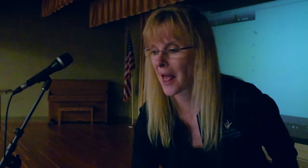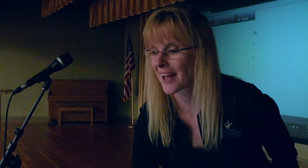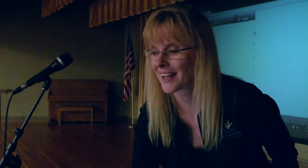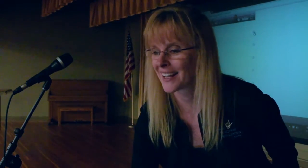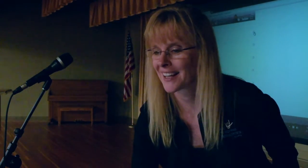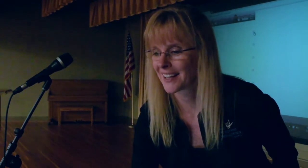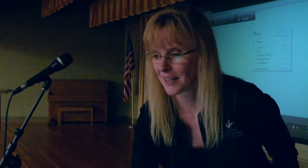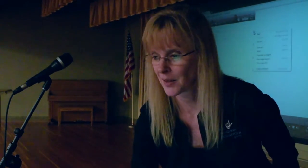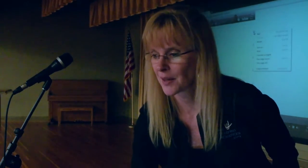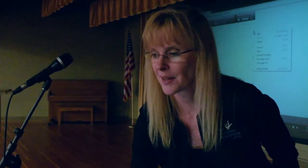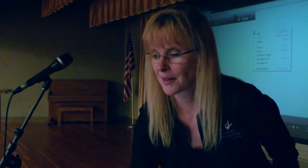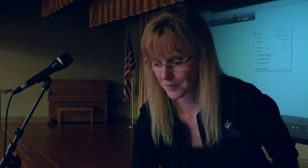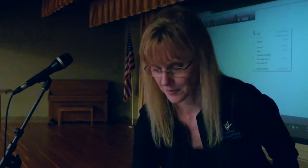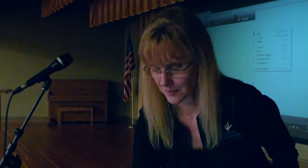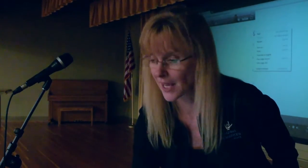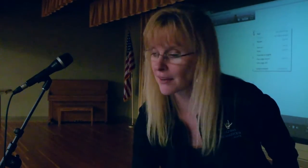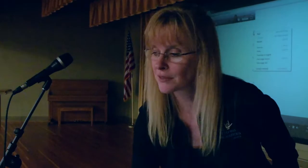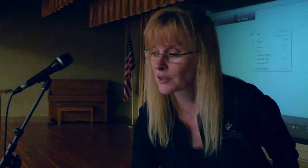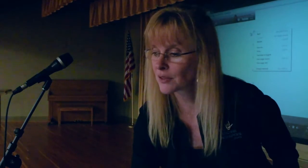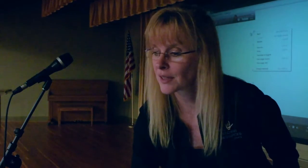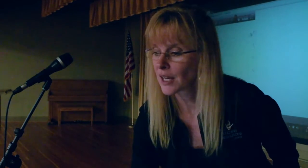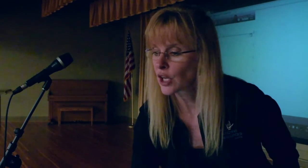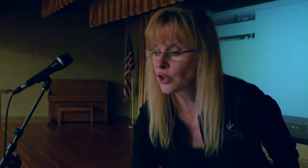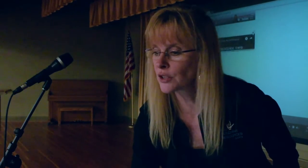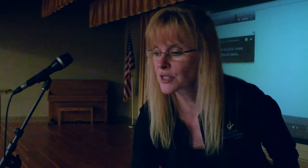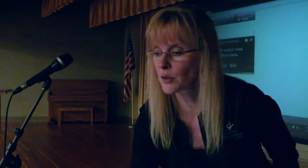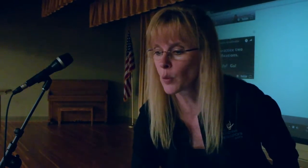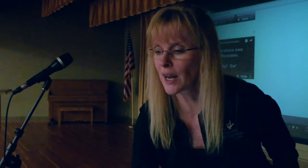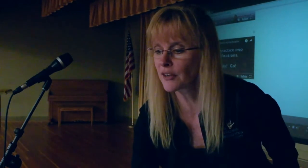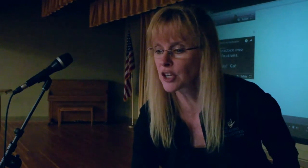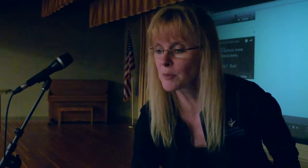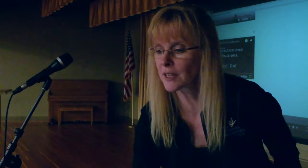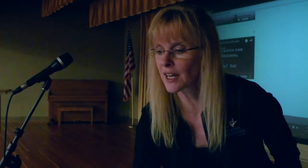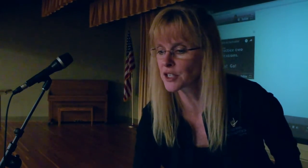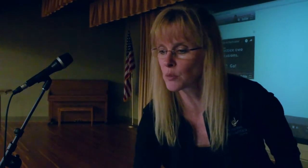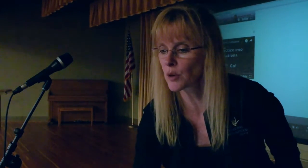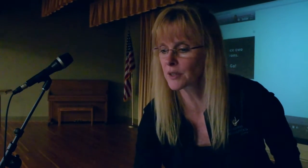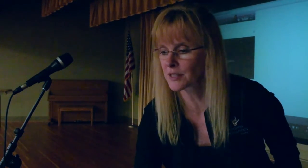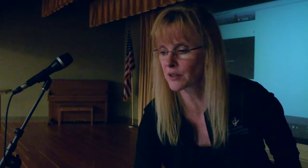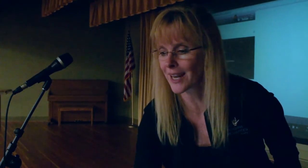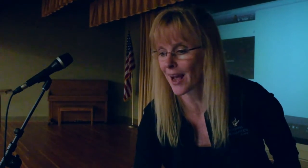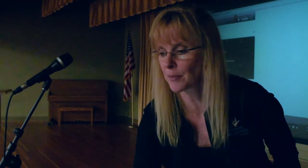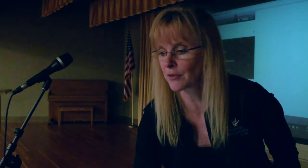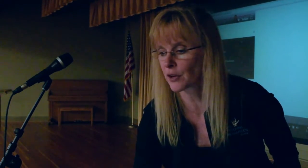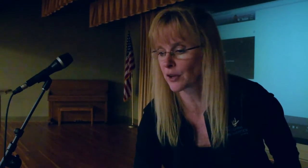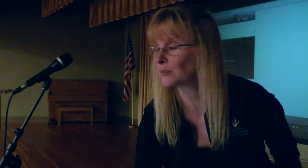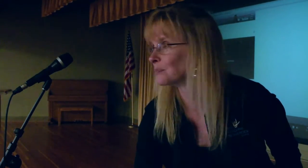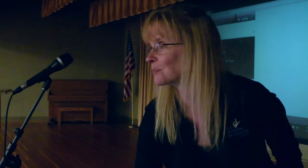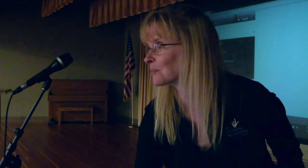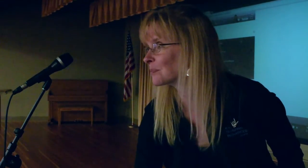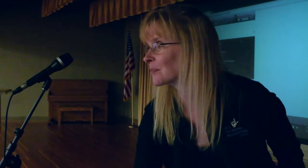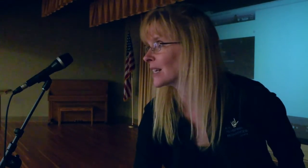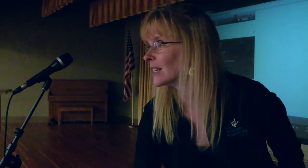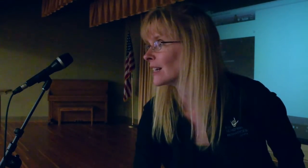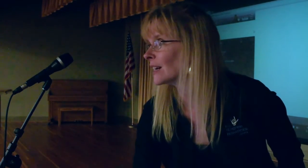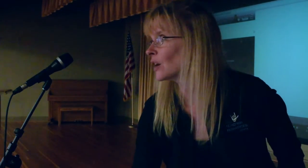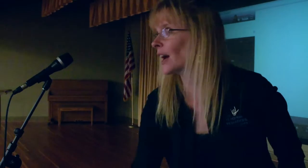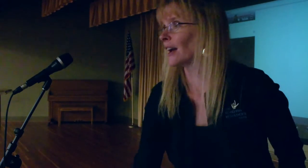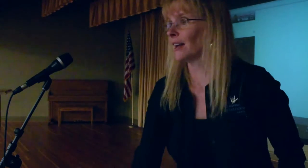tell me any other way. Yeah. You just, whatever communication works is going to happen for you. Okay.